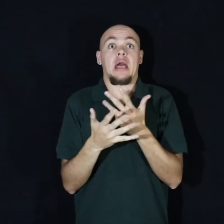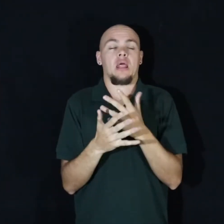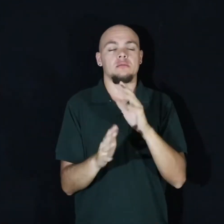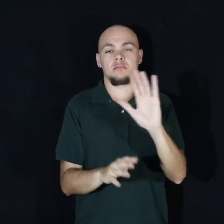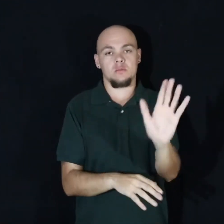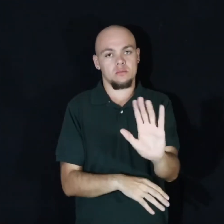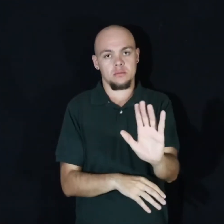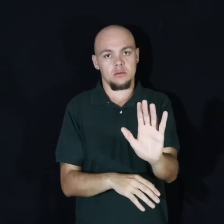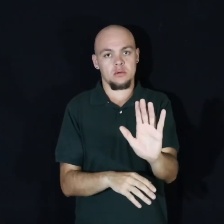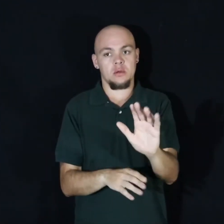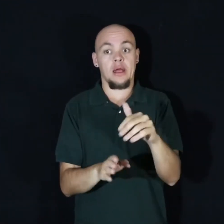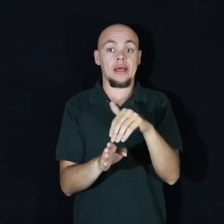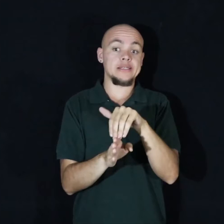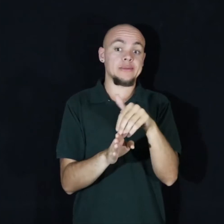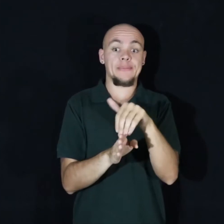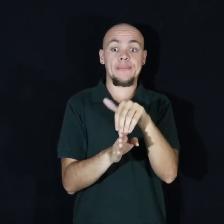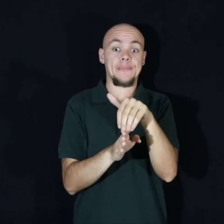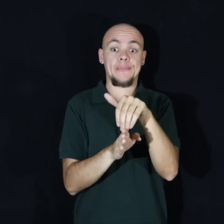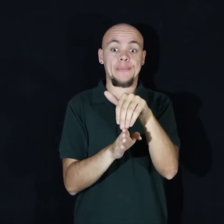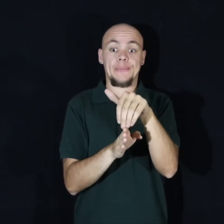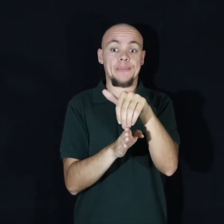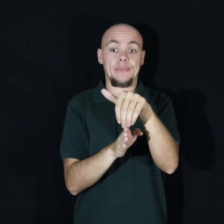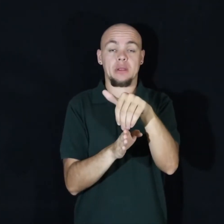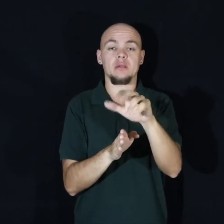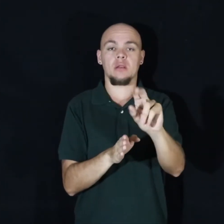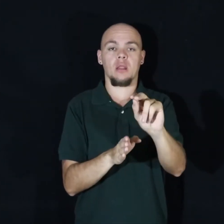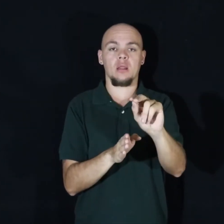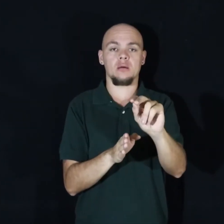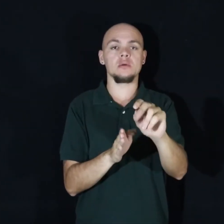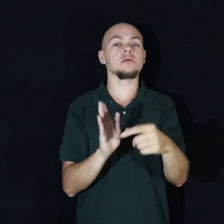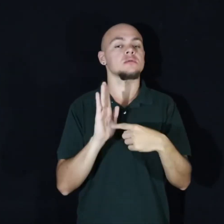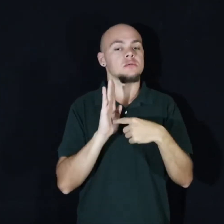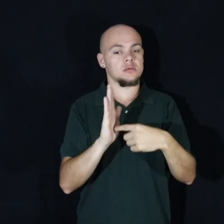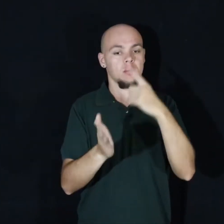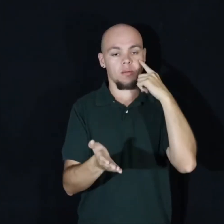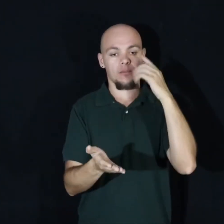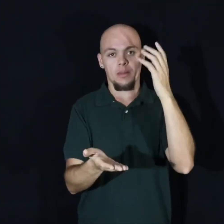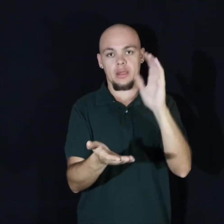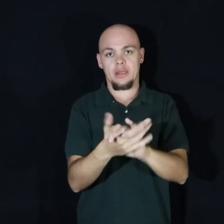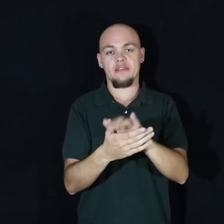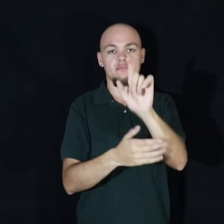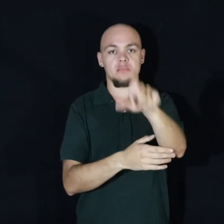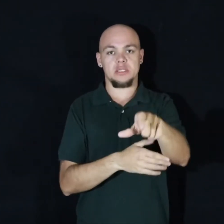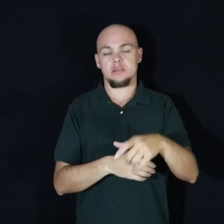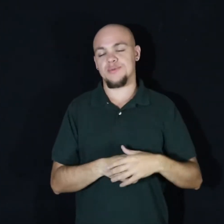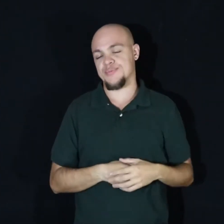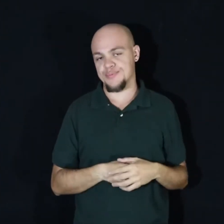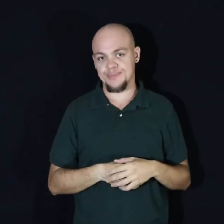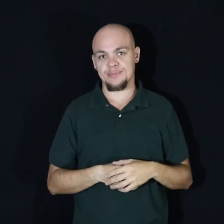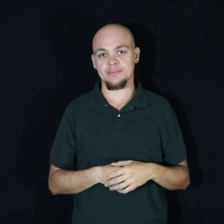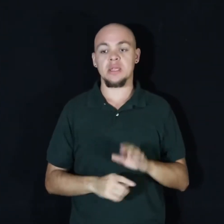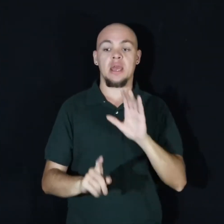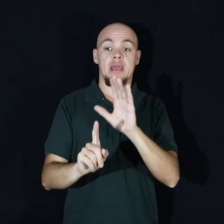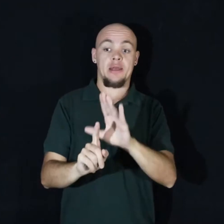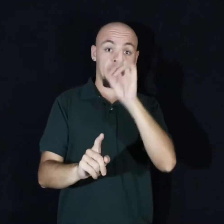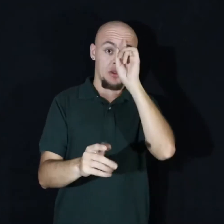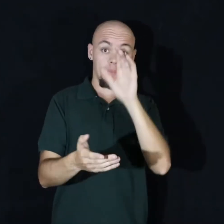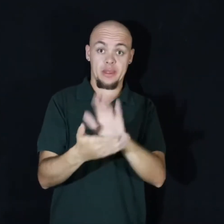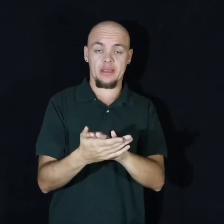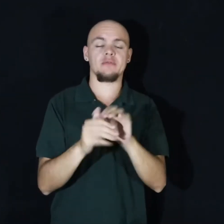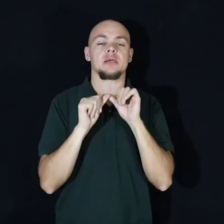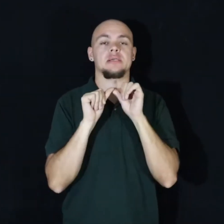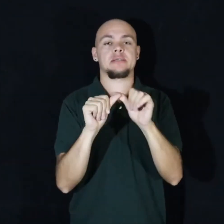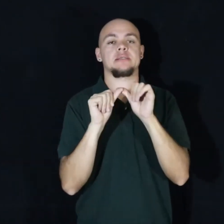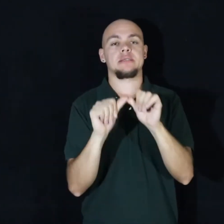being cowards and just towing the party line when they need to take a stand on these issues. Clergy need to